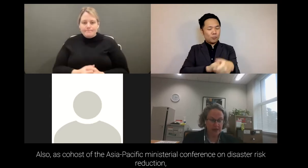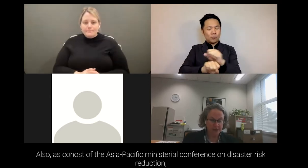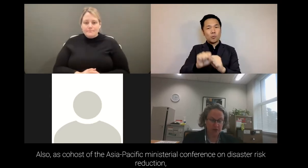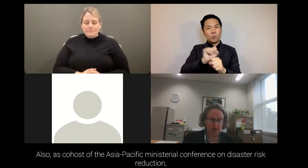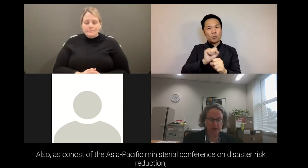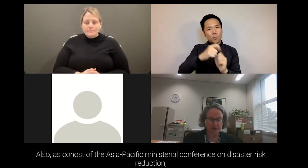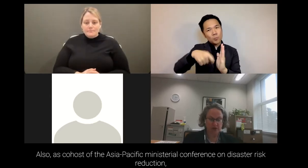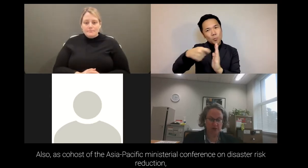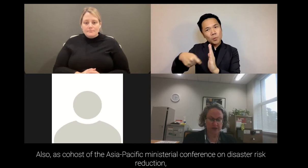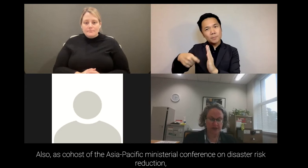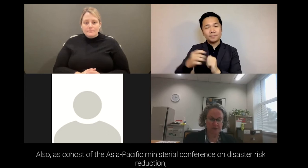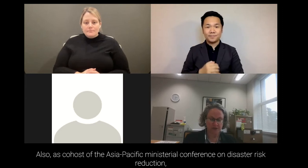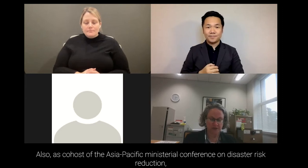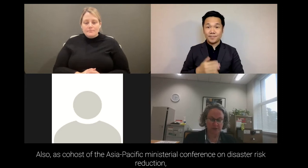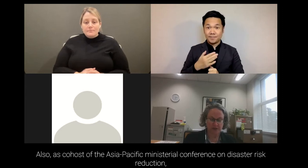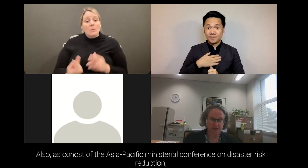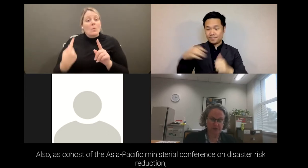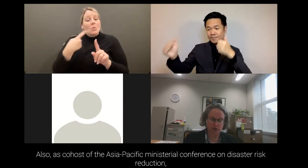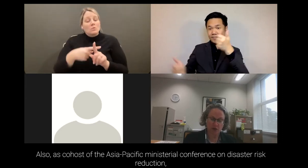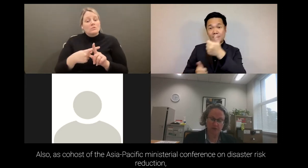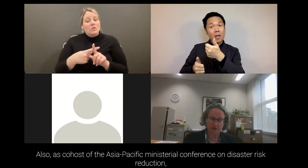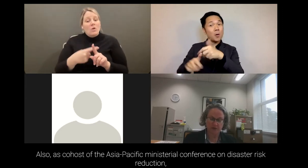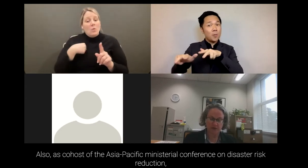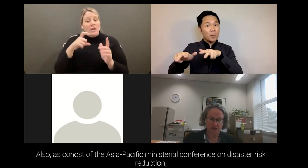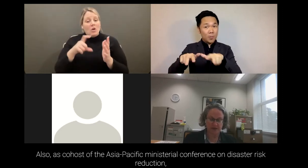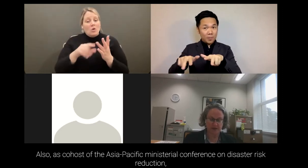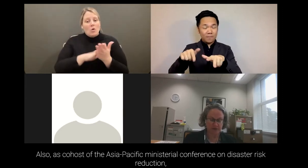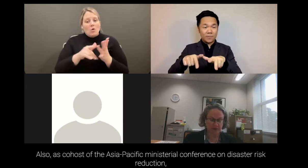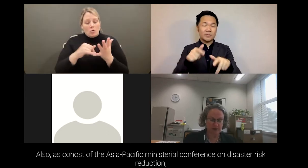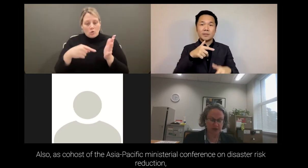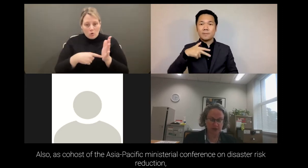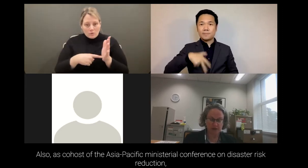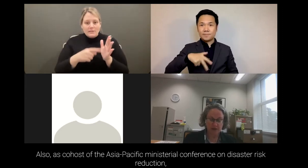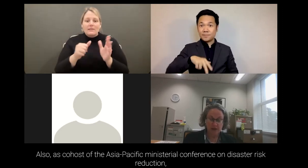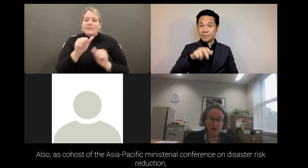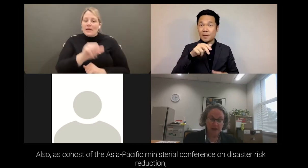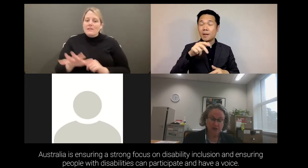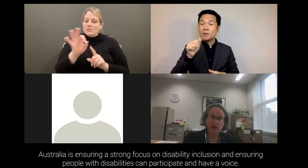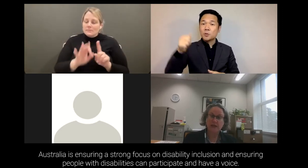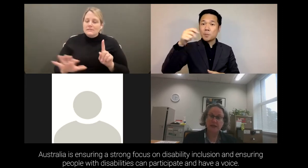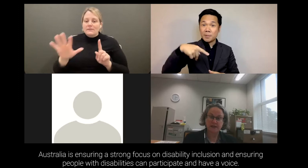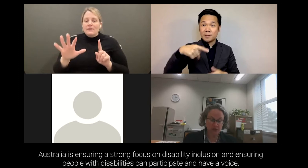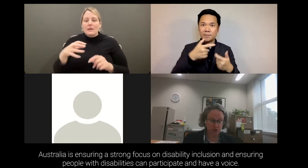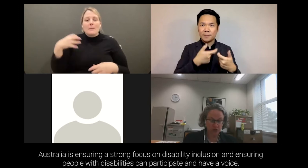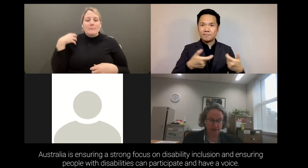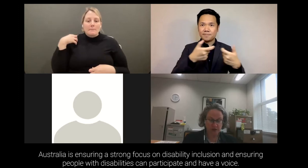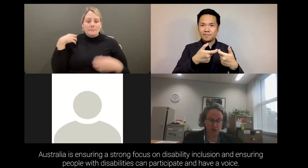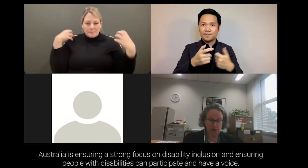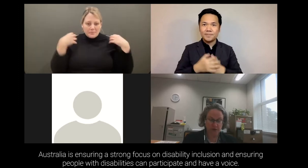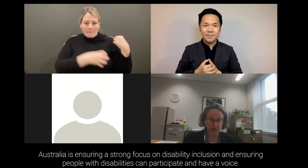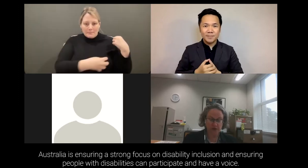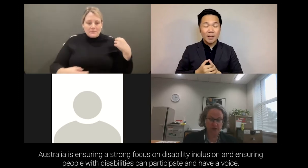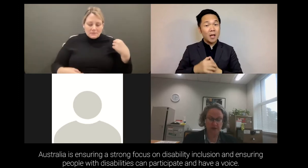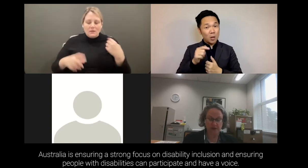Also, as co-host of the Asia Pacific Ministerial Conference on Disaster Risk Reduction, Australia is ensuring a